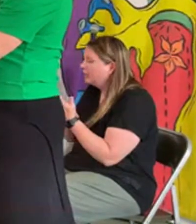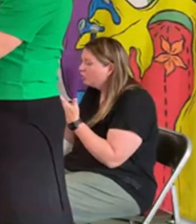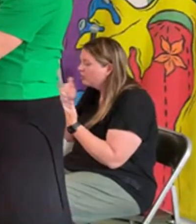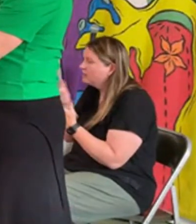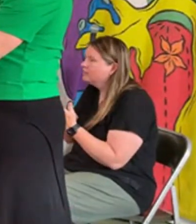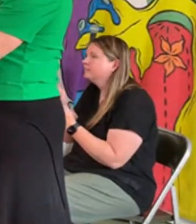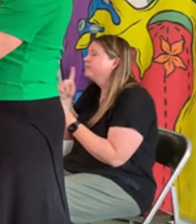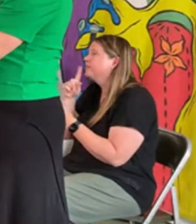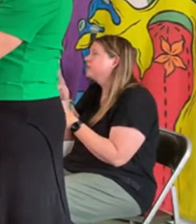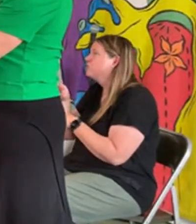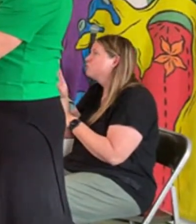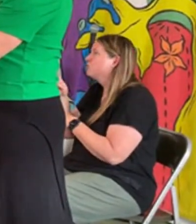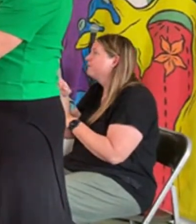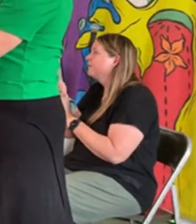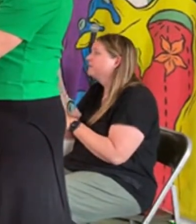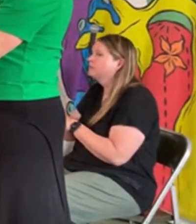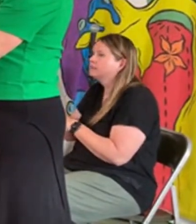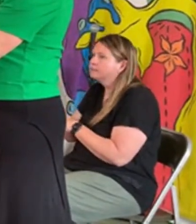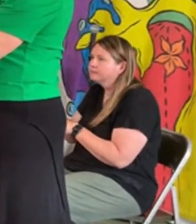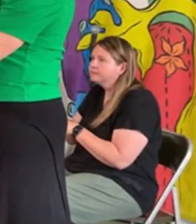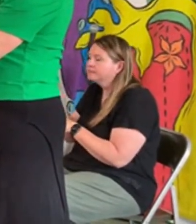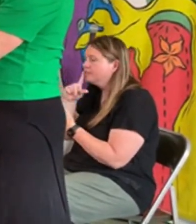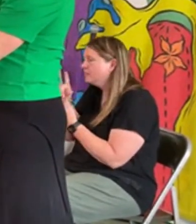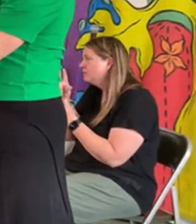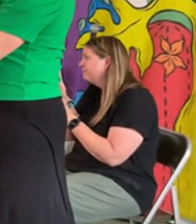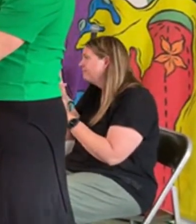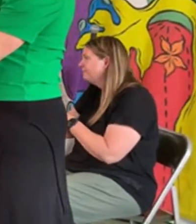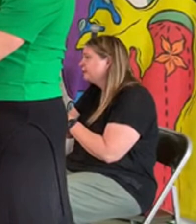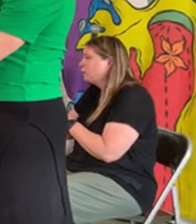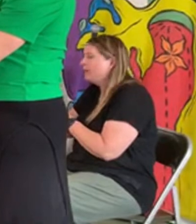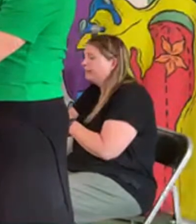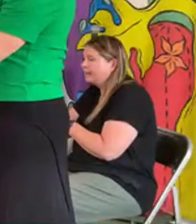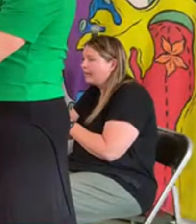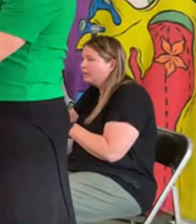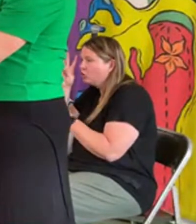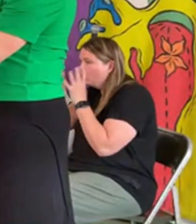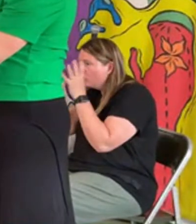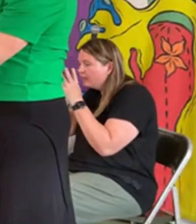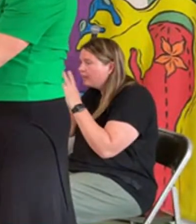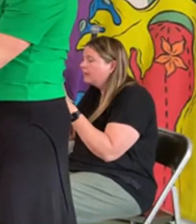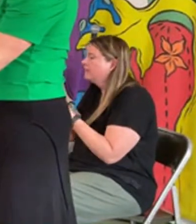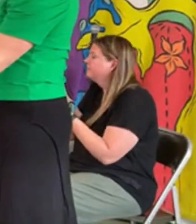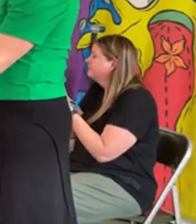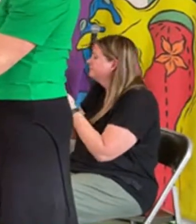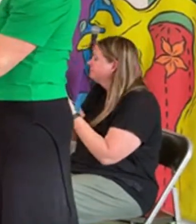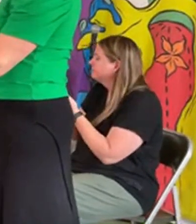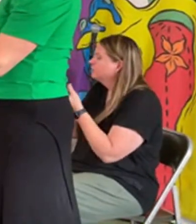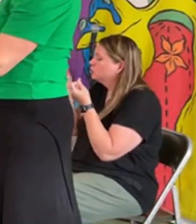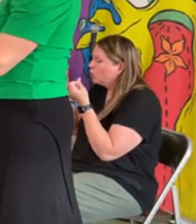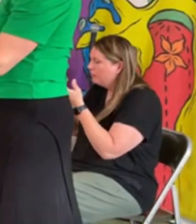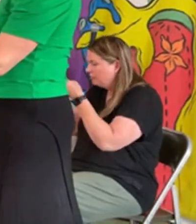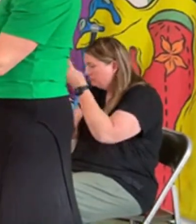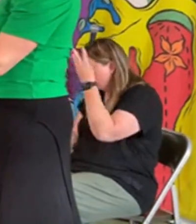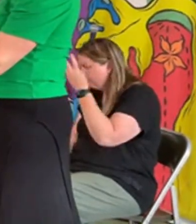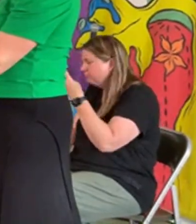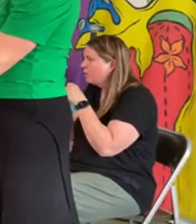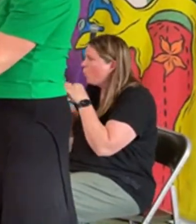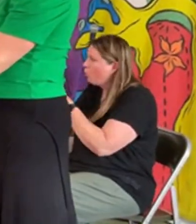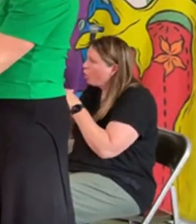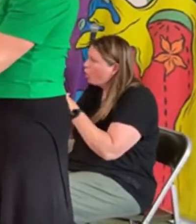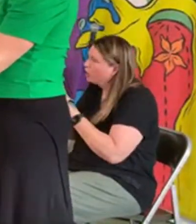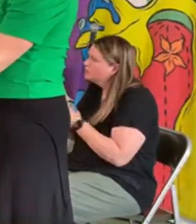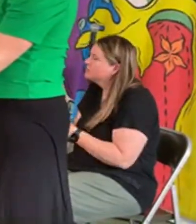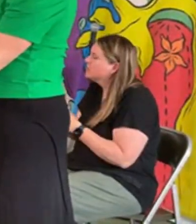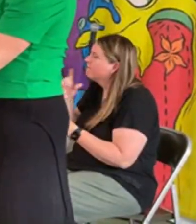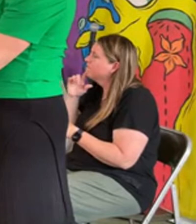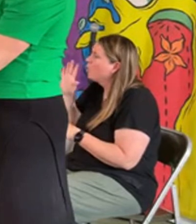Lilly Poetry Fellowship, a 2019 Creative Writing Fellowship from the National Endowment for the Arts, and so many other awards for his